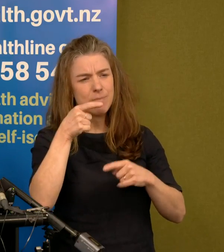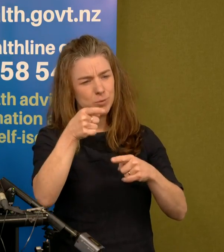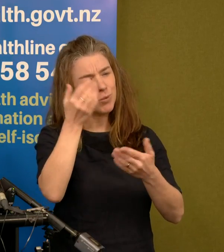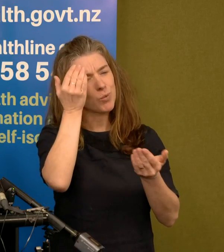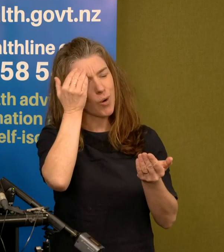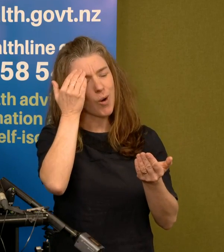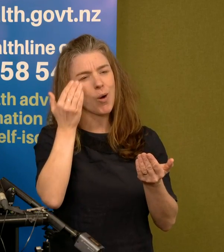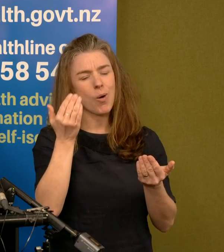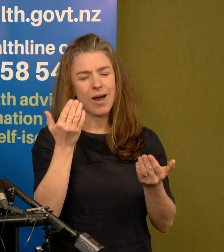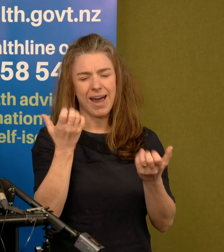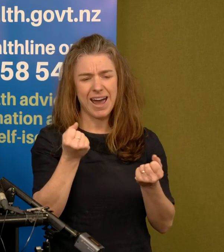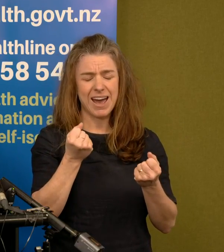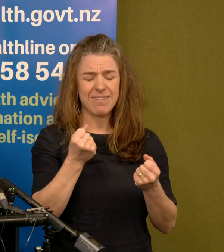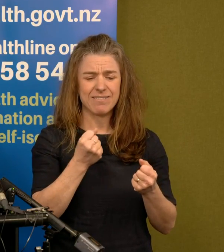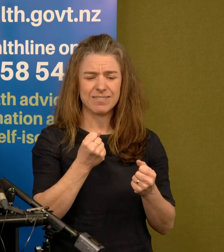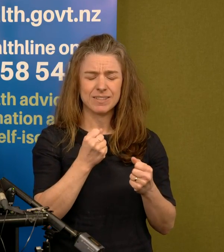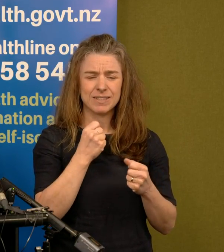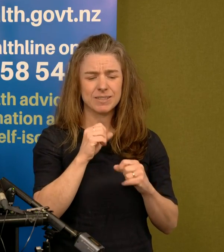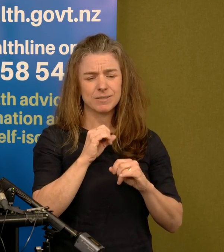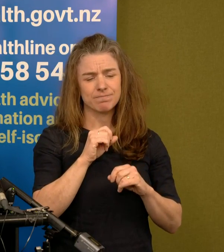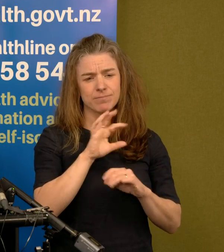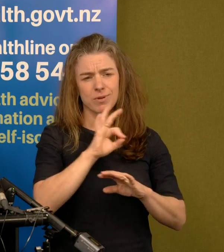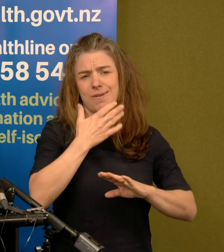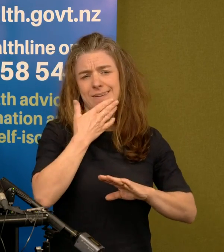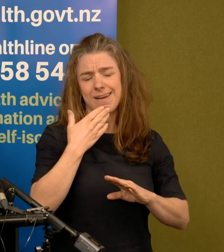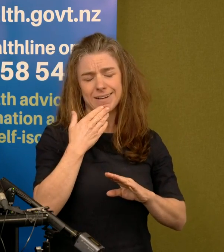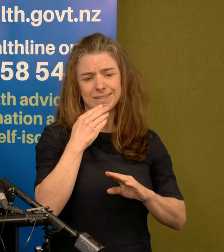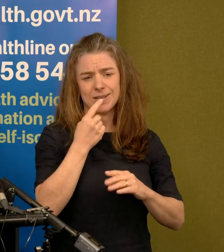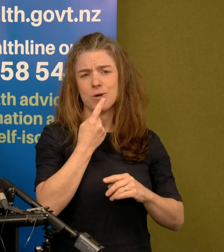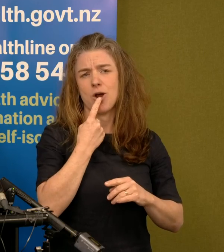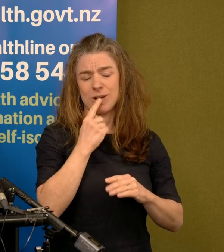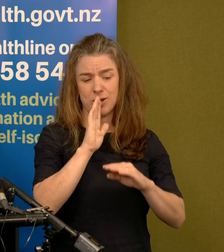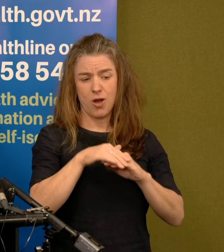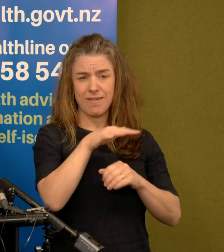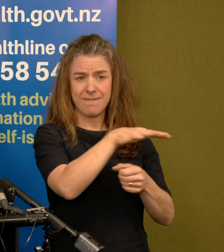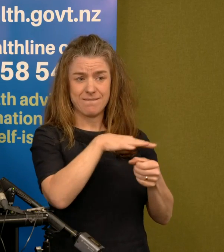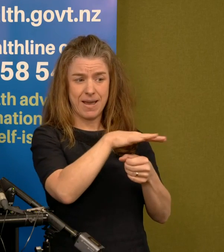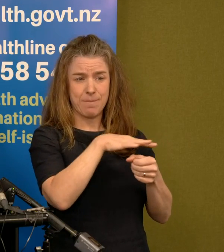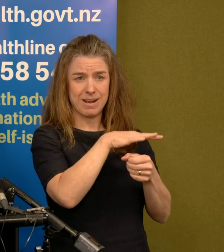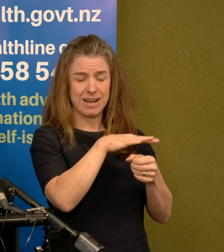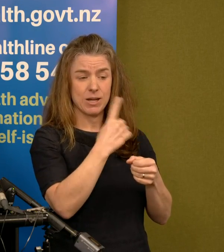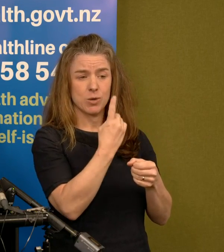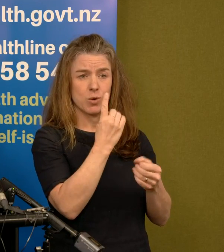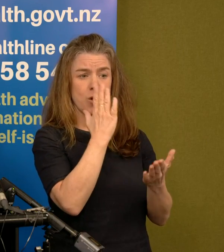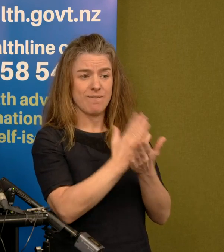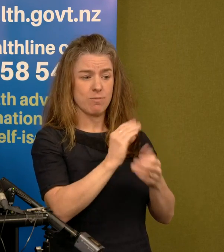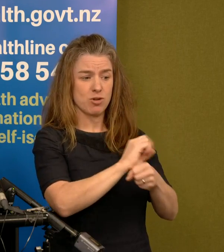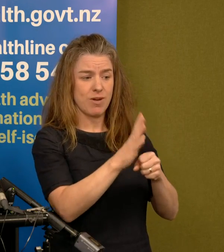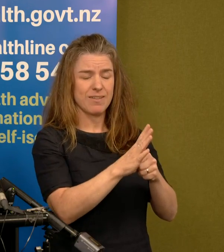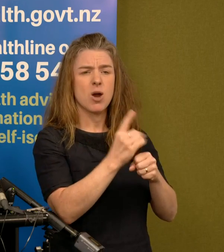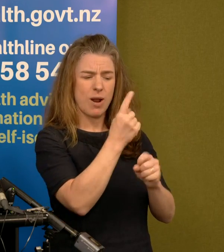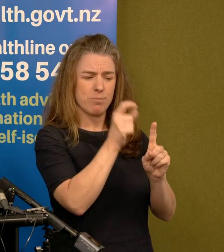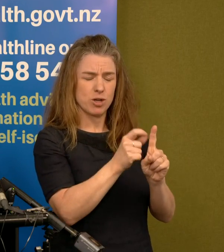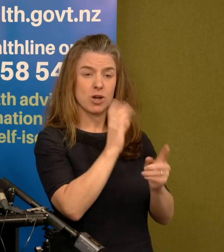what I would call some hurtful commentary on social media around the family that was announced yesterday as